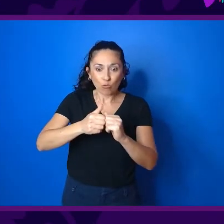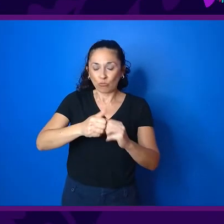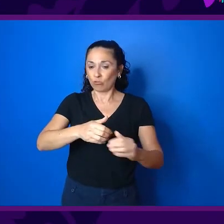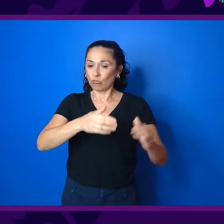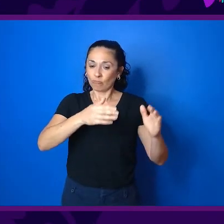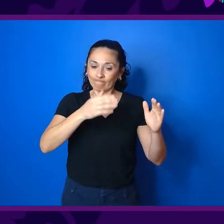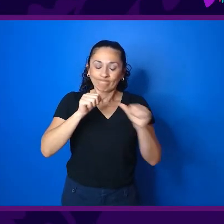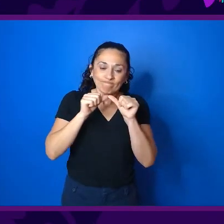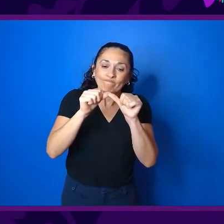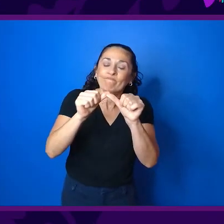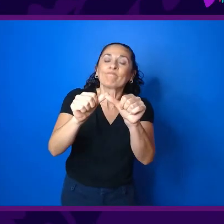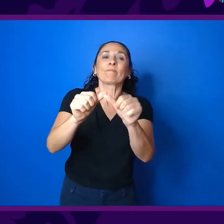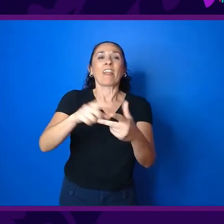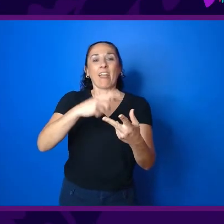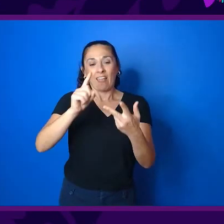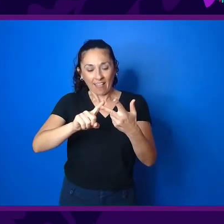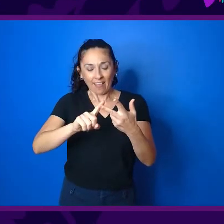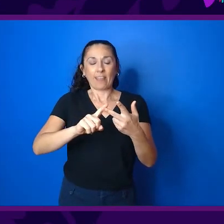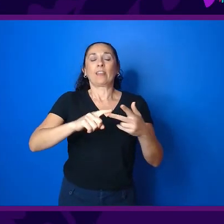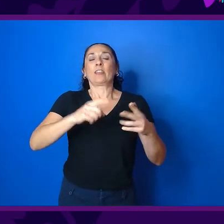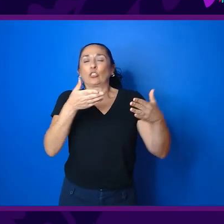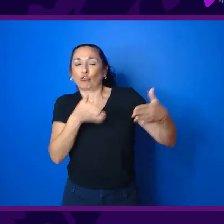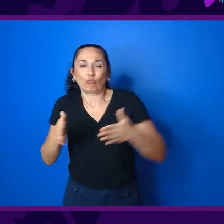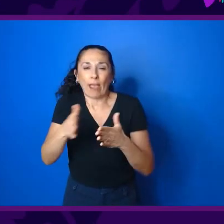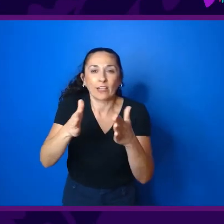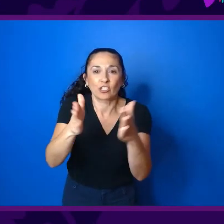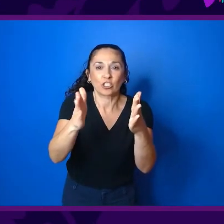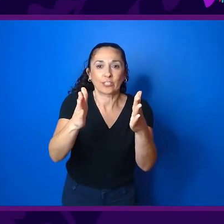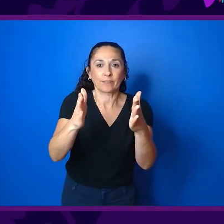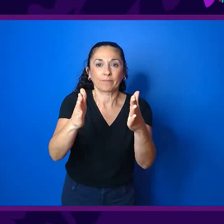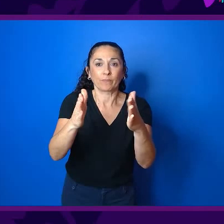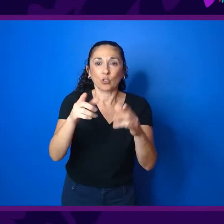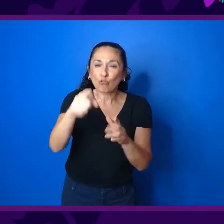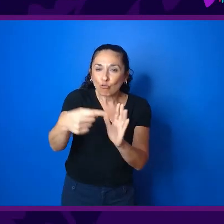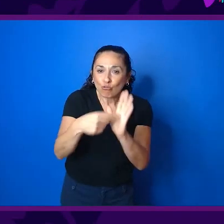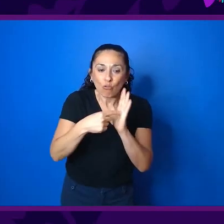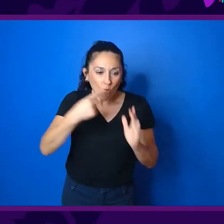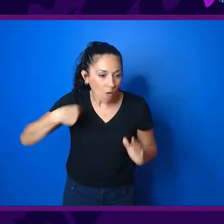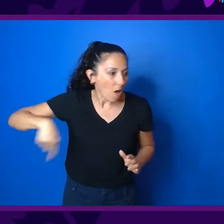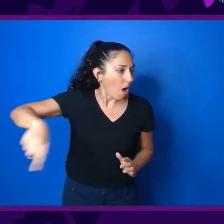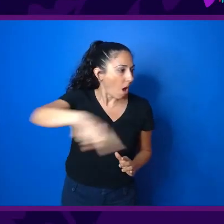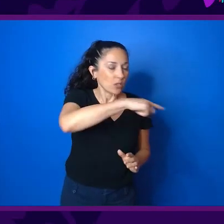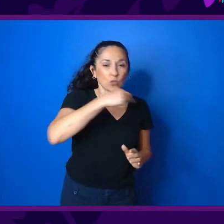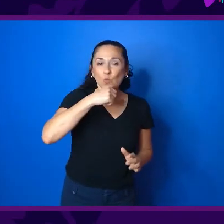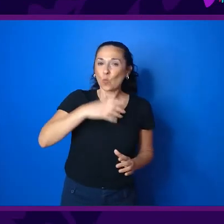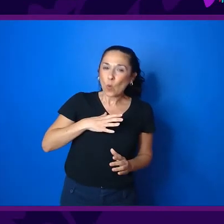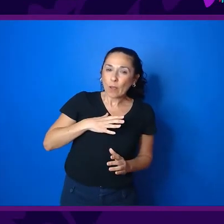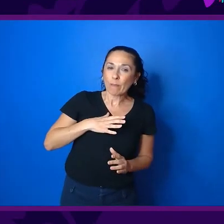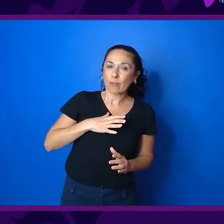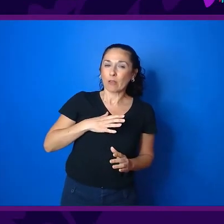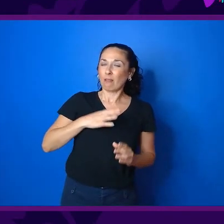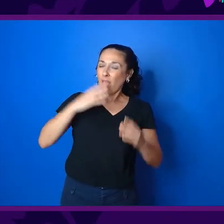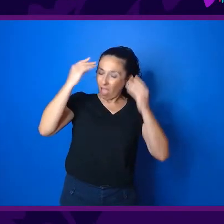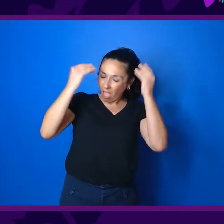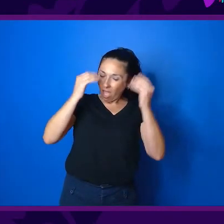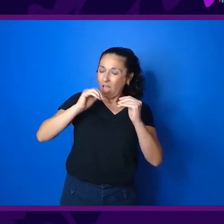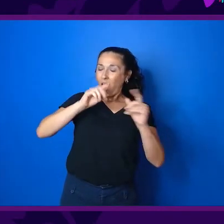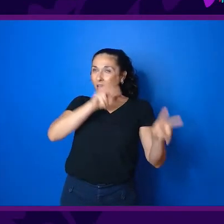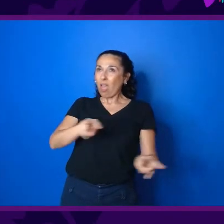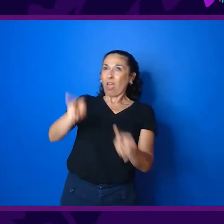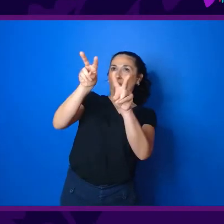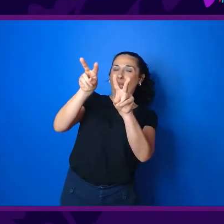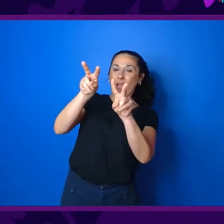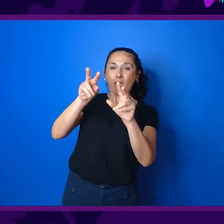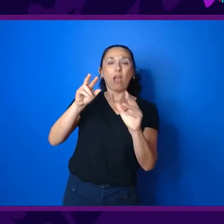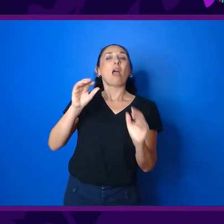You showed for all of us women, all thinking women look to you and think, okay, this